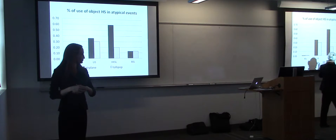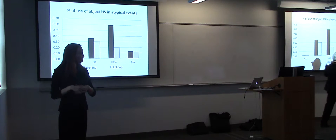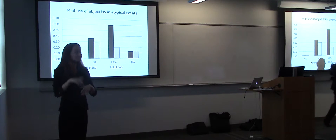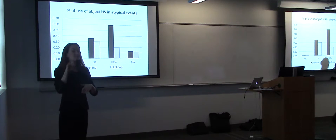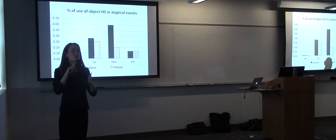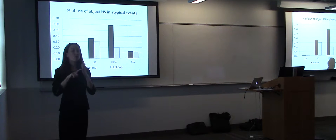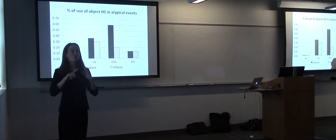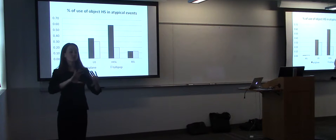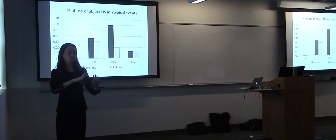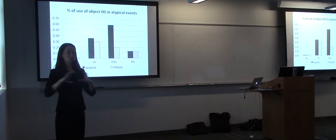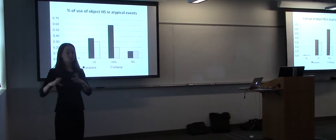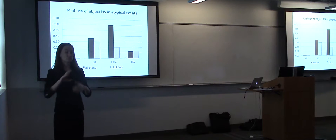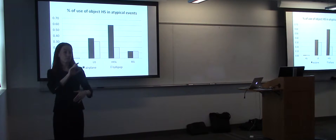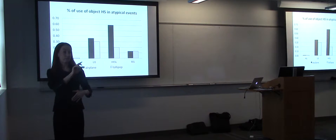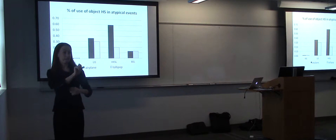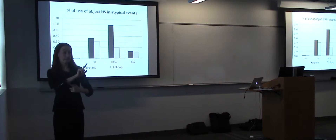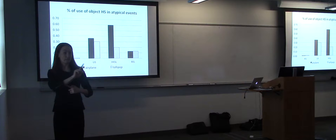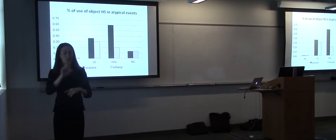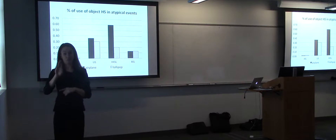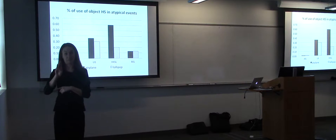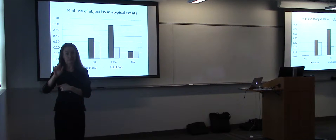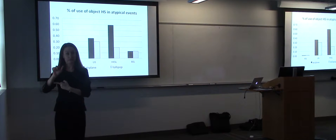ASL and BSL use